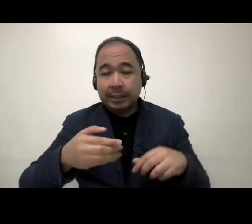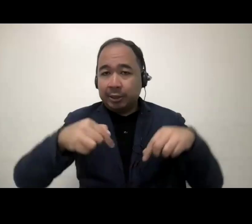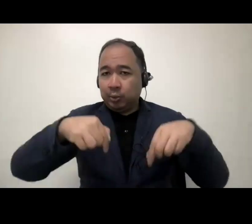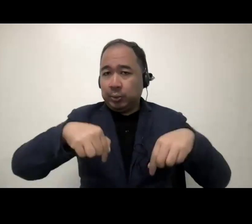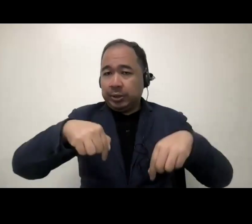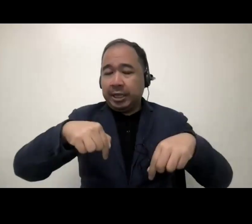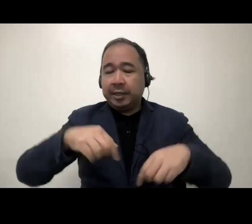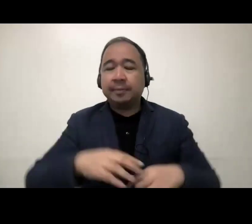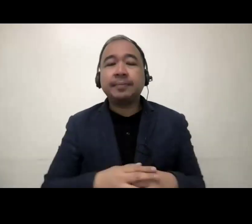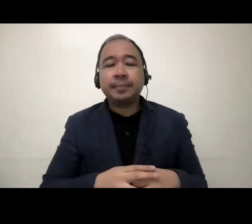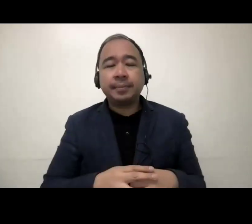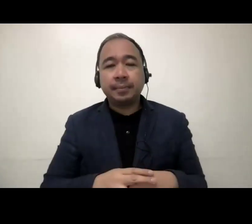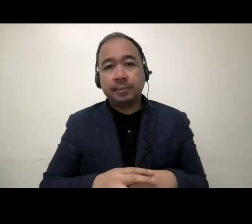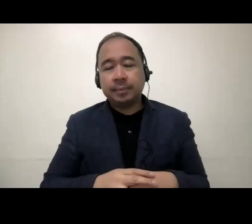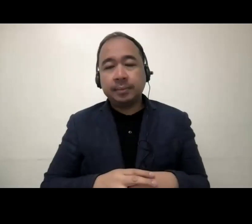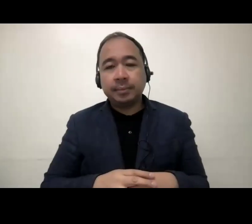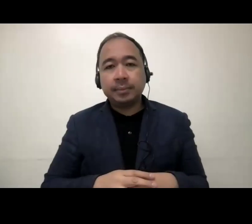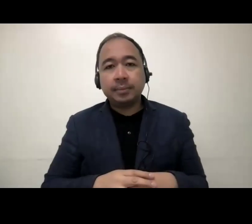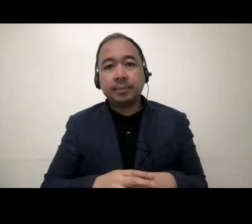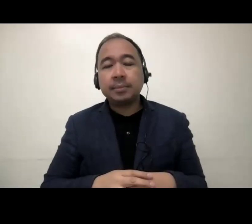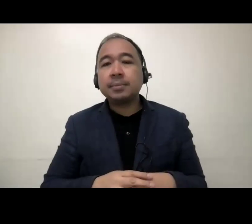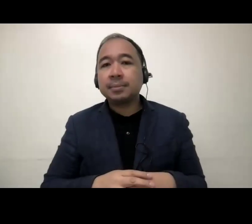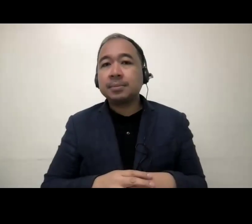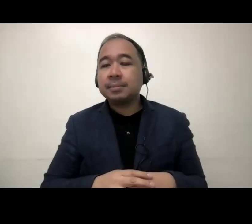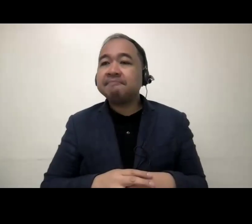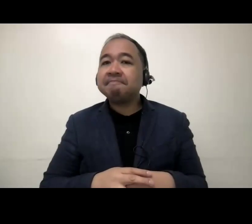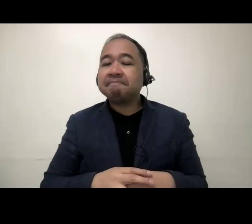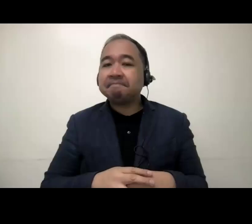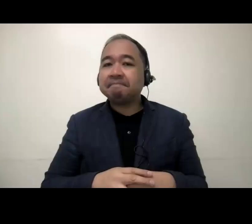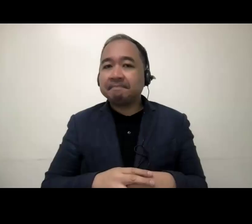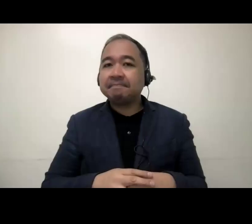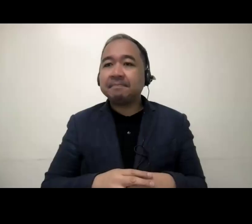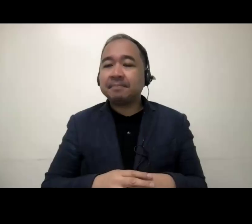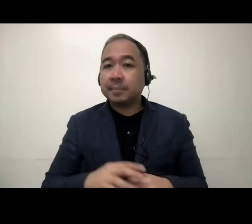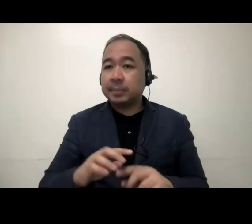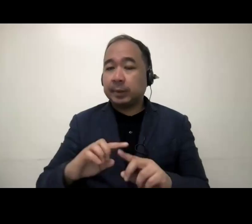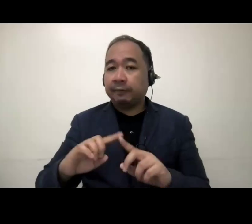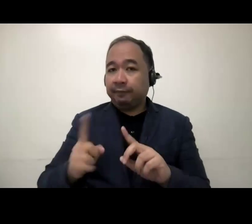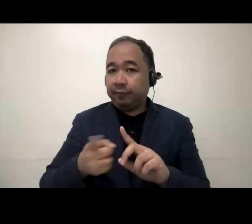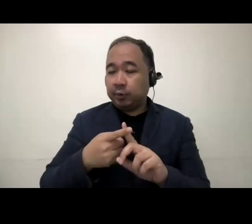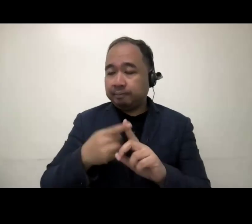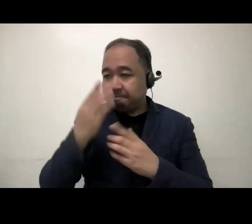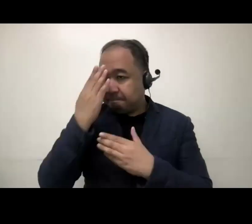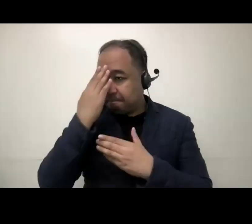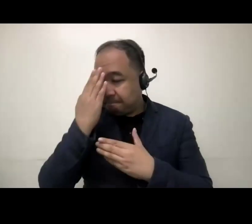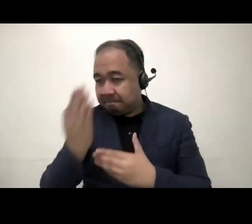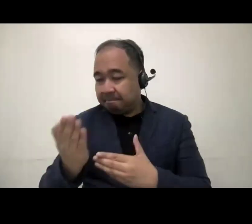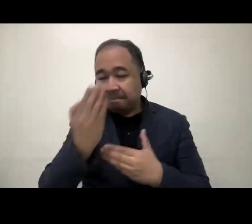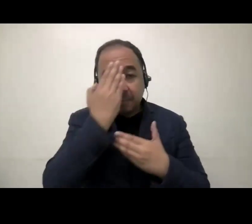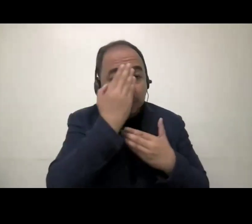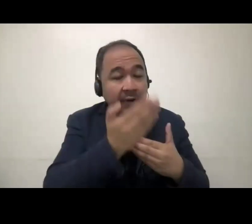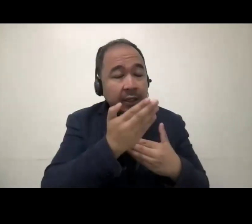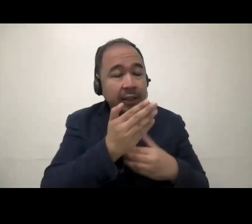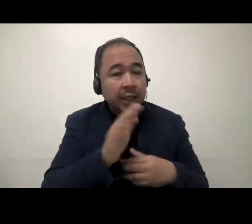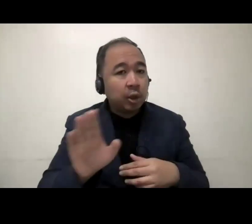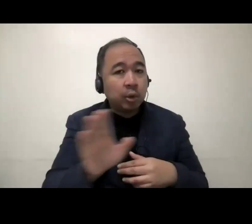today. And first, also, I just wanted to acknowledge the presentations we've heard over the